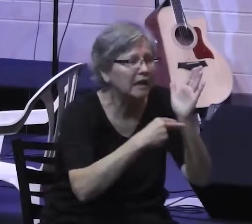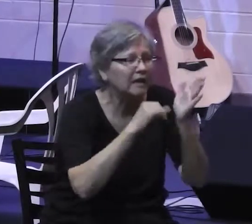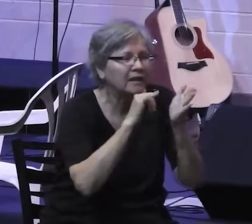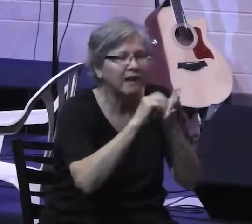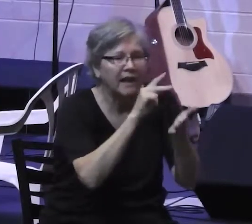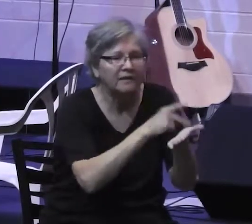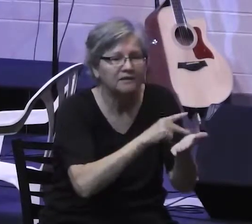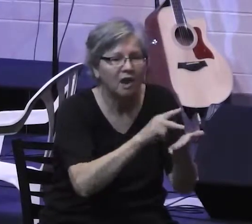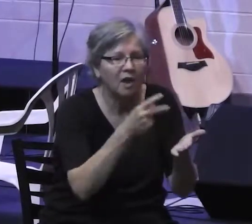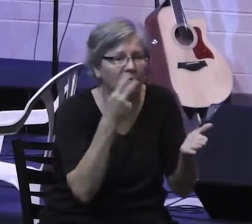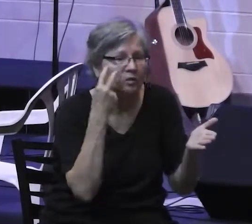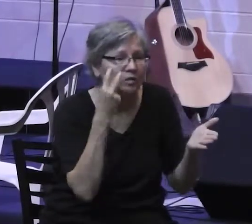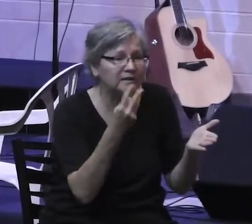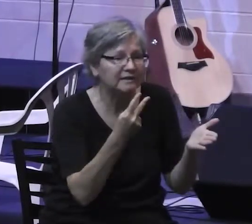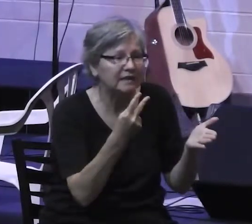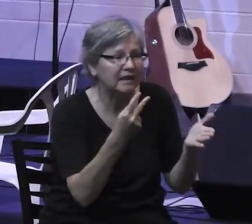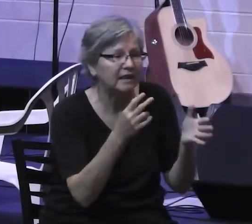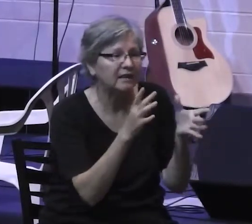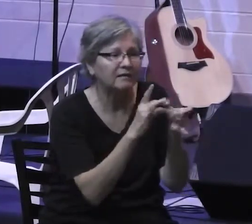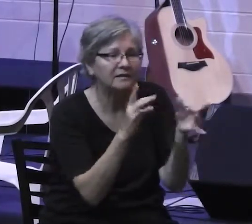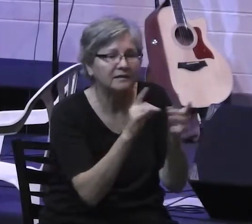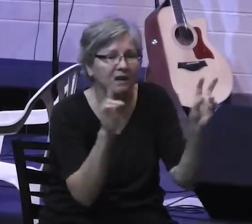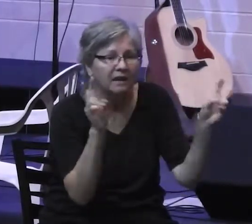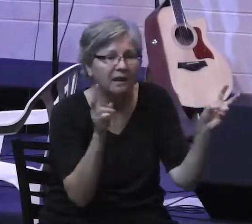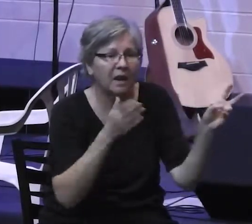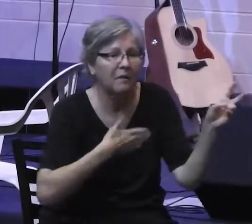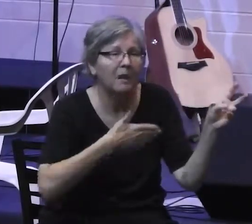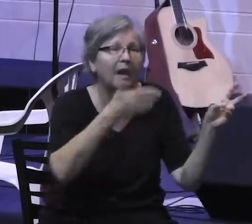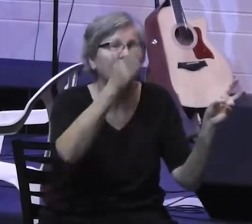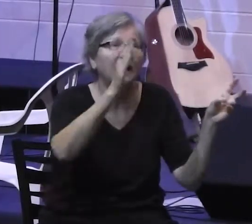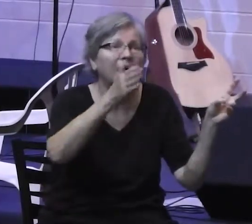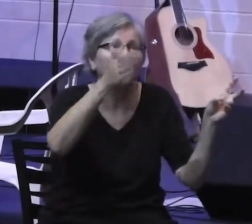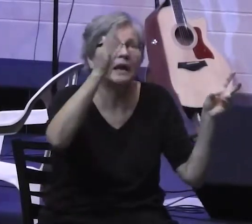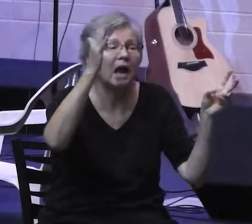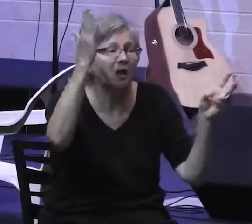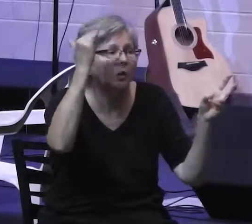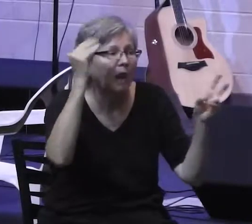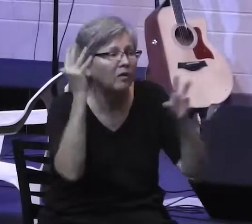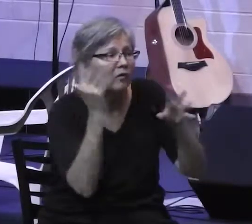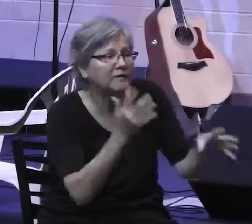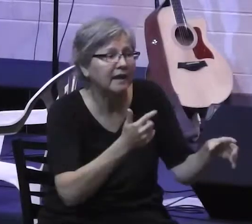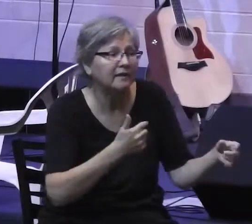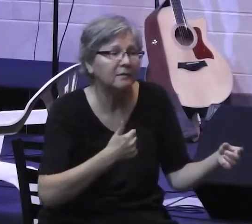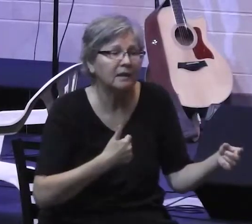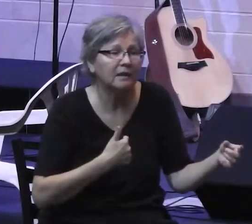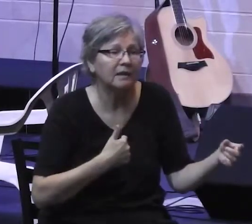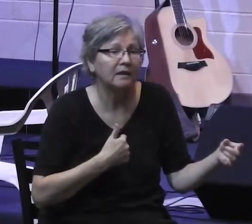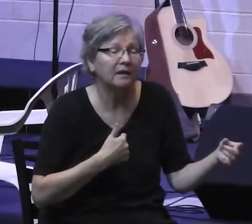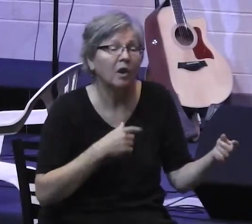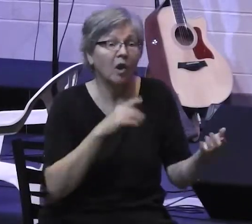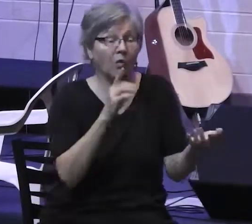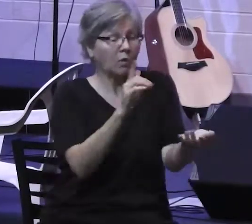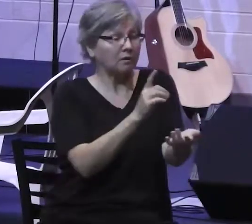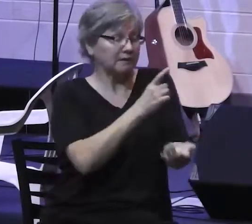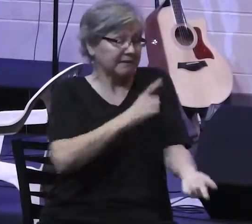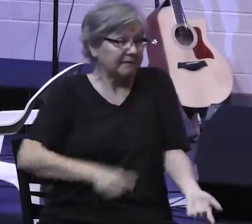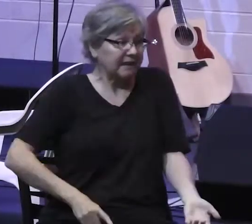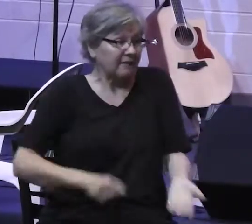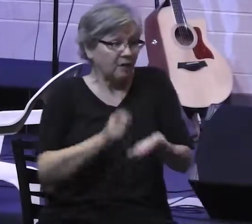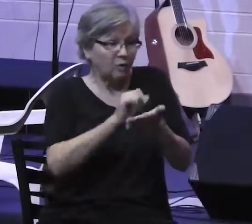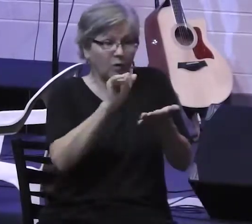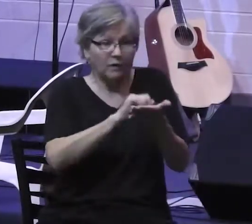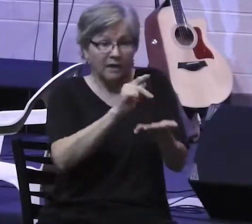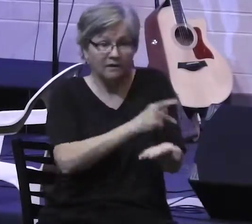psalm, we see God's response, which is that in the psalmist, David is praising God for not rejecting